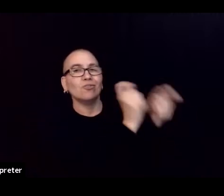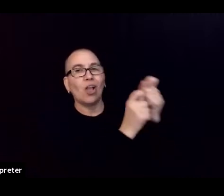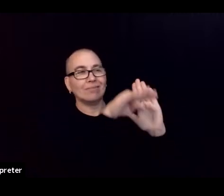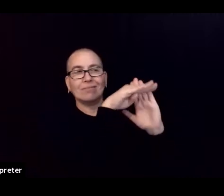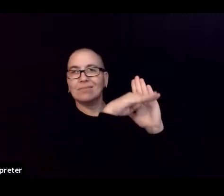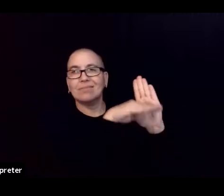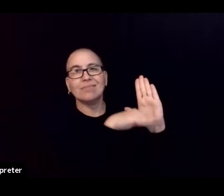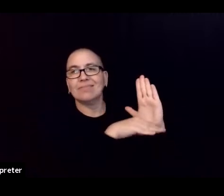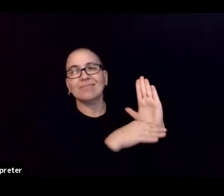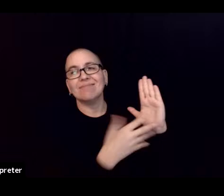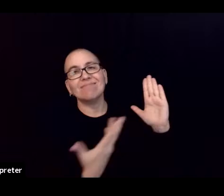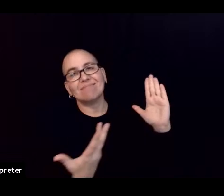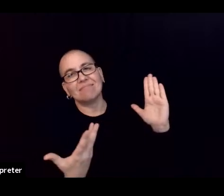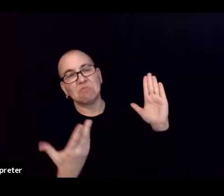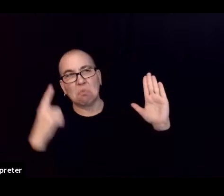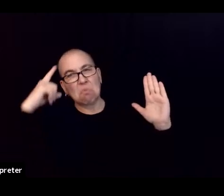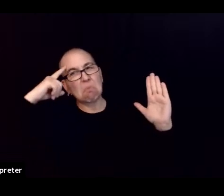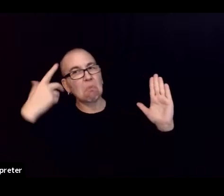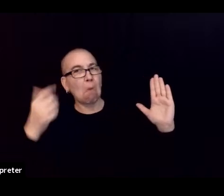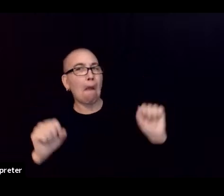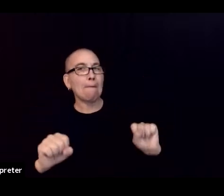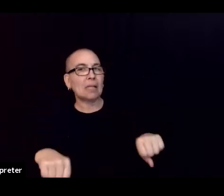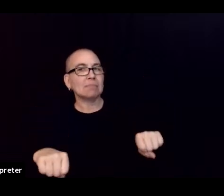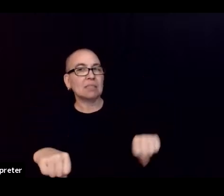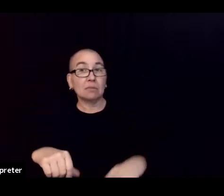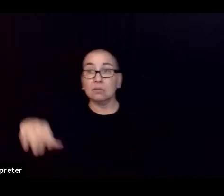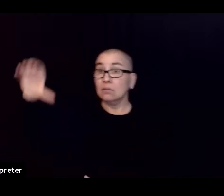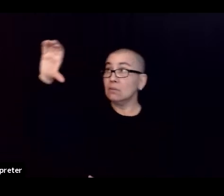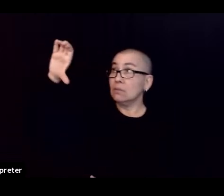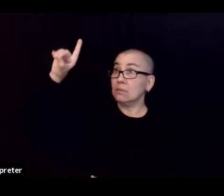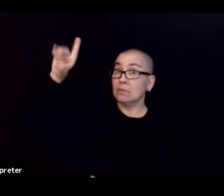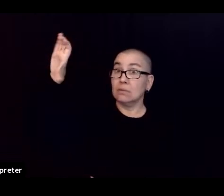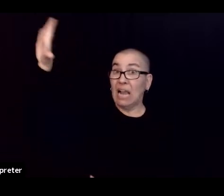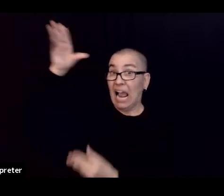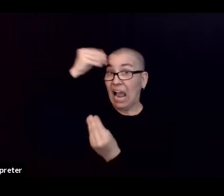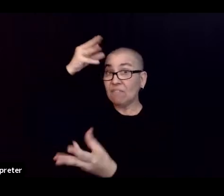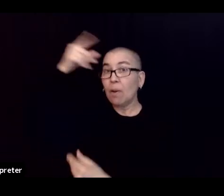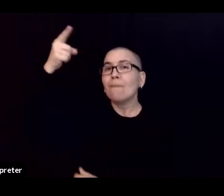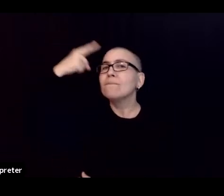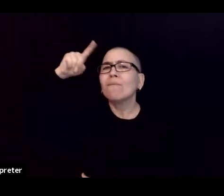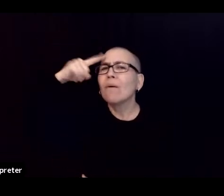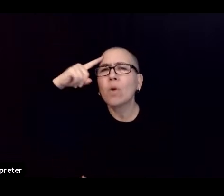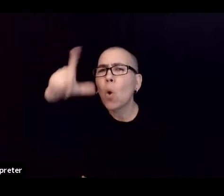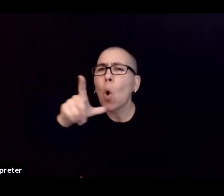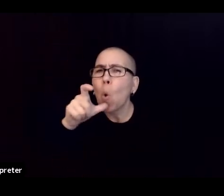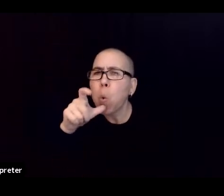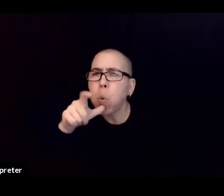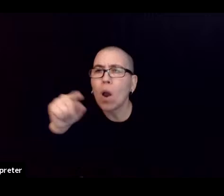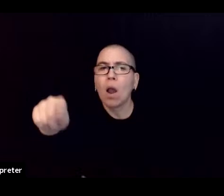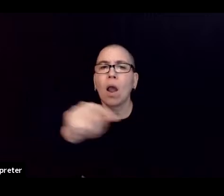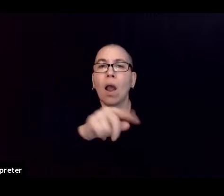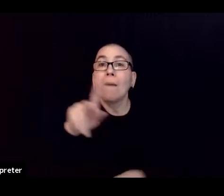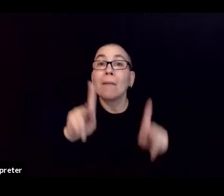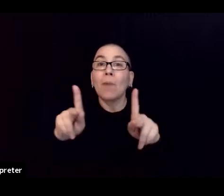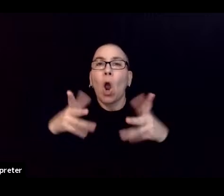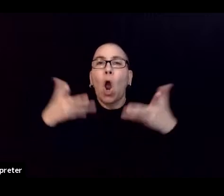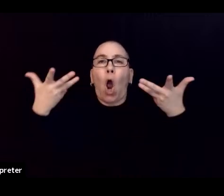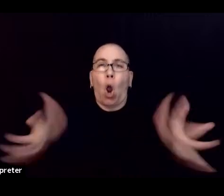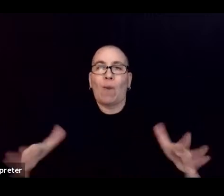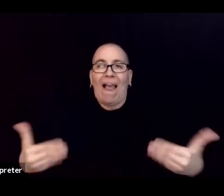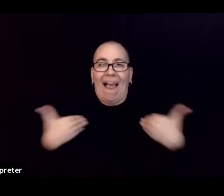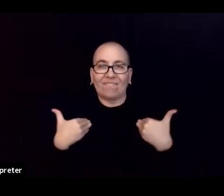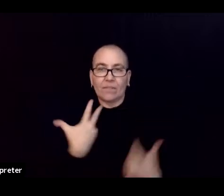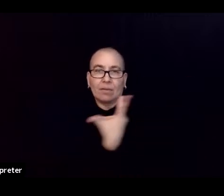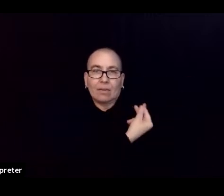this information from CDC is for individuals who are vaccinated. Not everyone in these facilities has chosen to